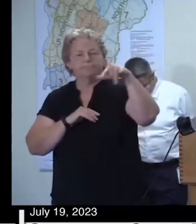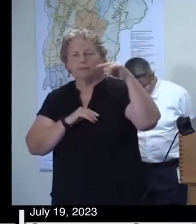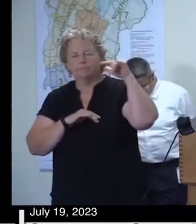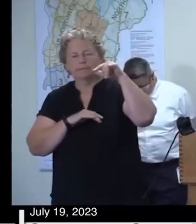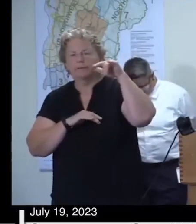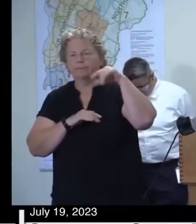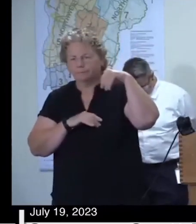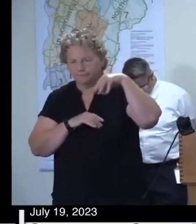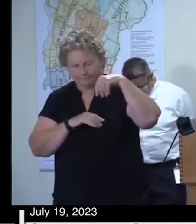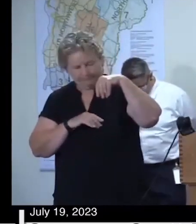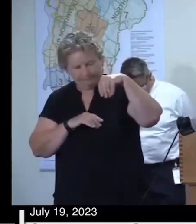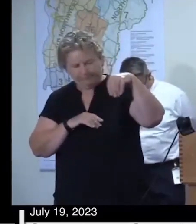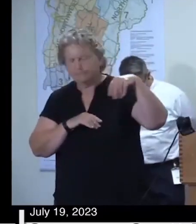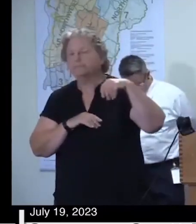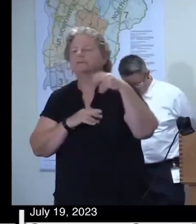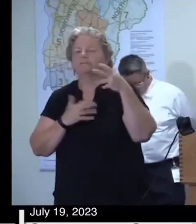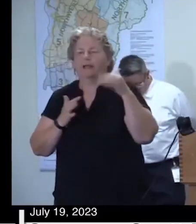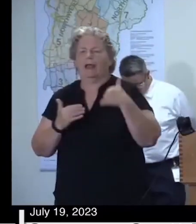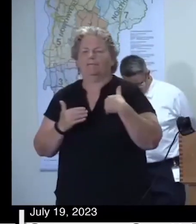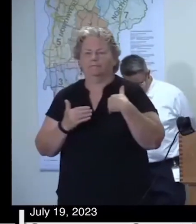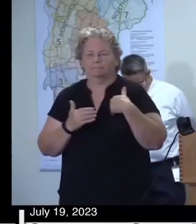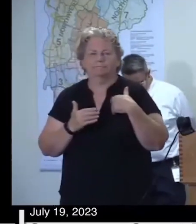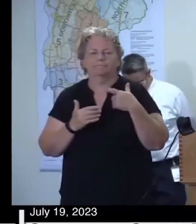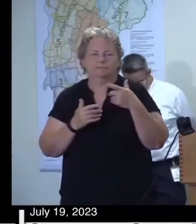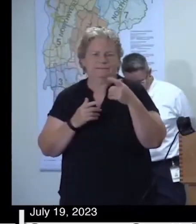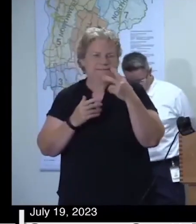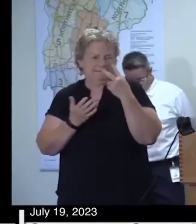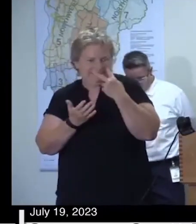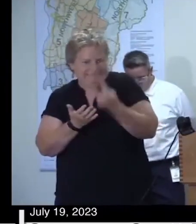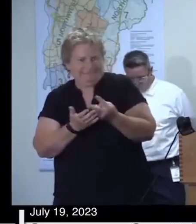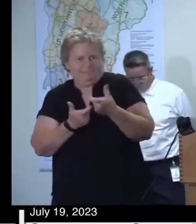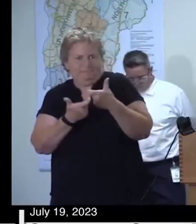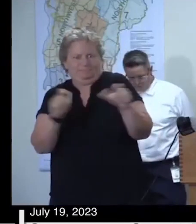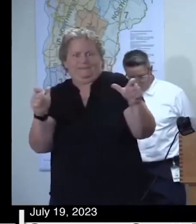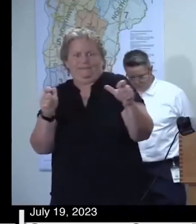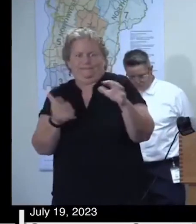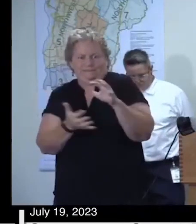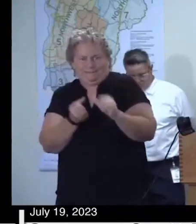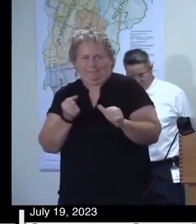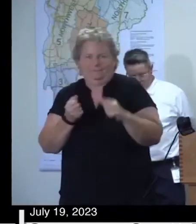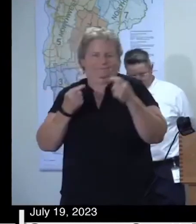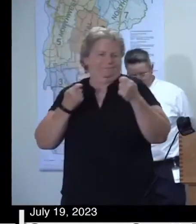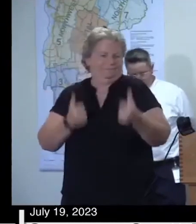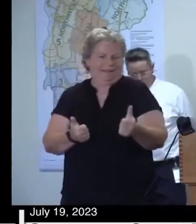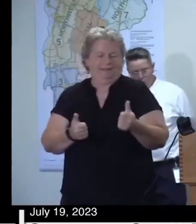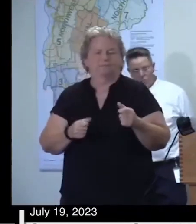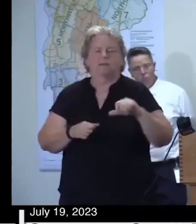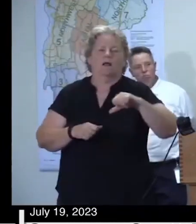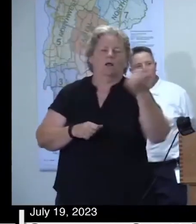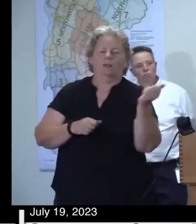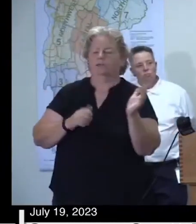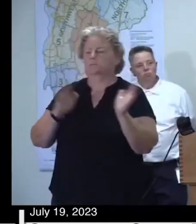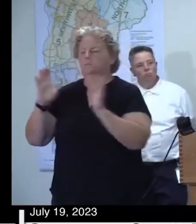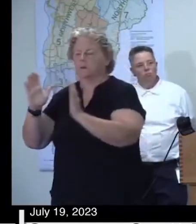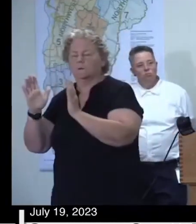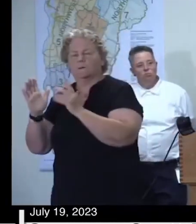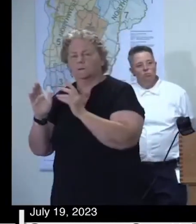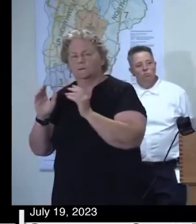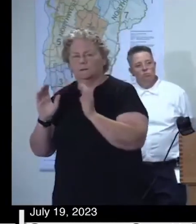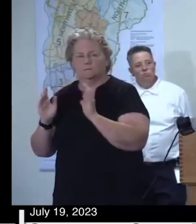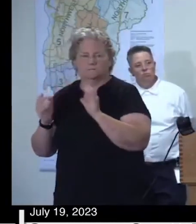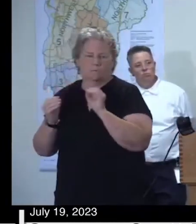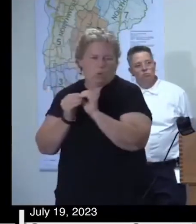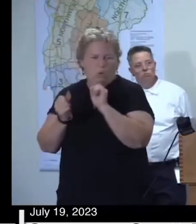have already completed our on-the-ground inspections of the non-declared counties to assess the overall damages to see if they